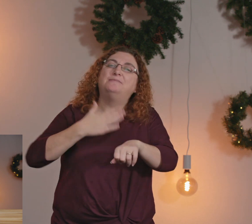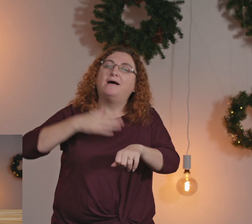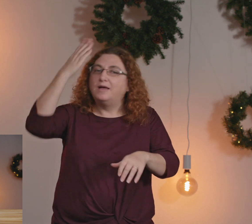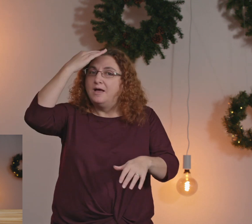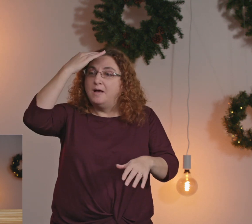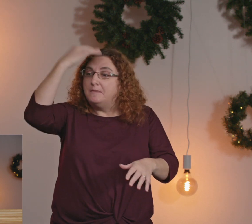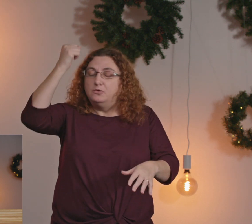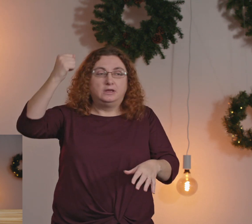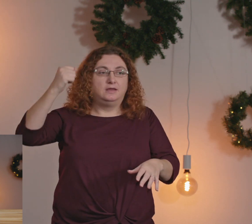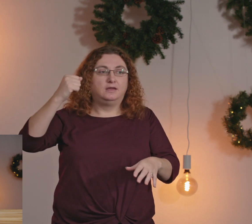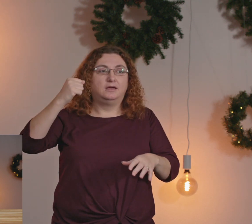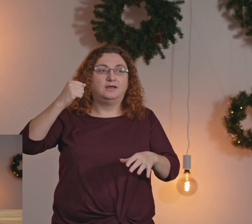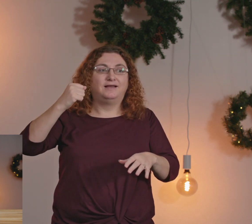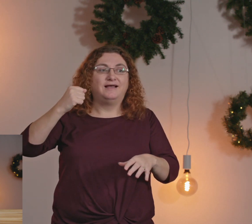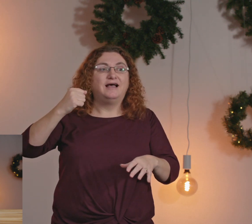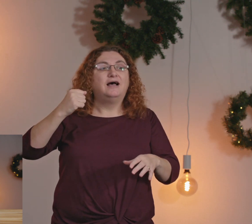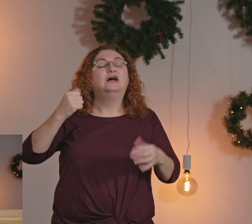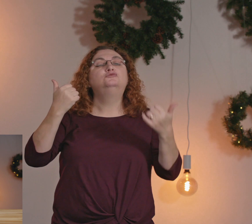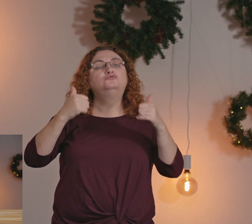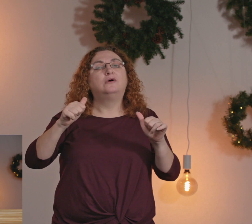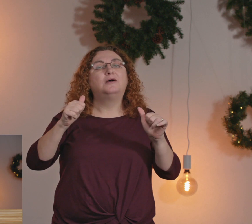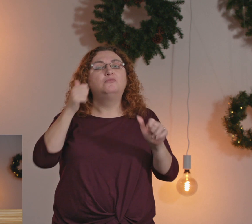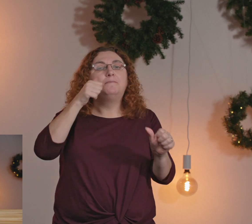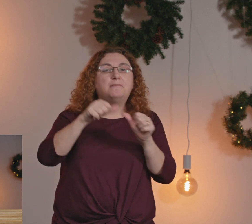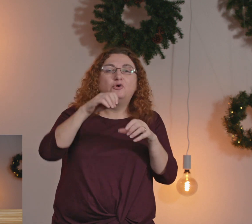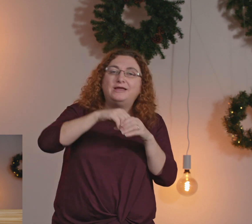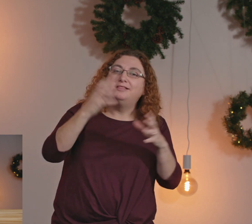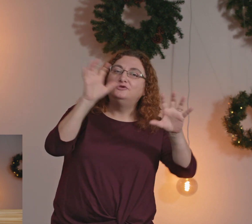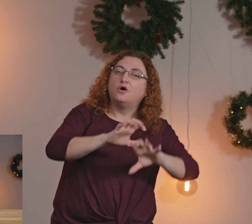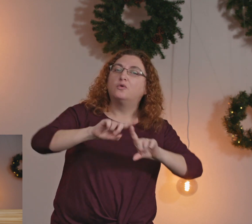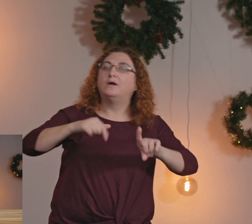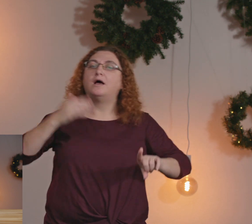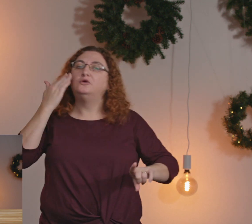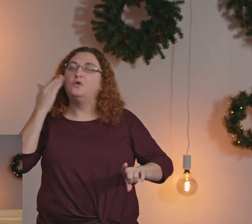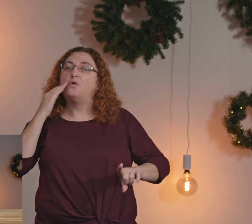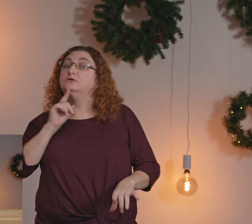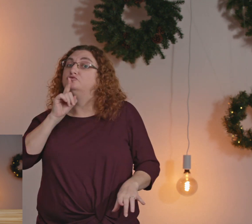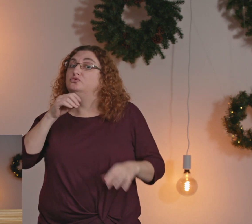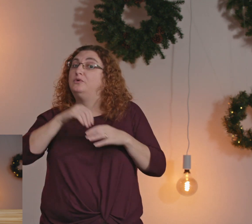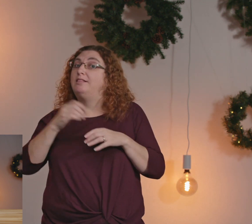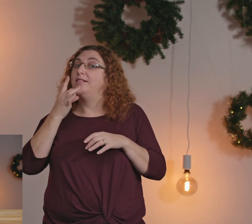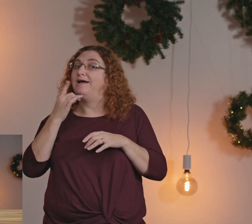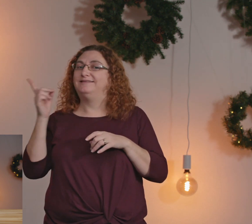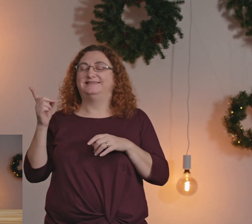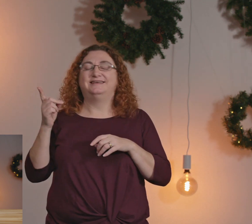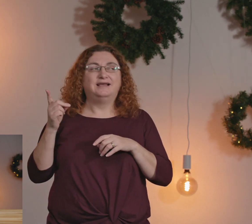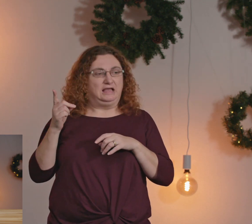try to remember in the dark what I know to be true in the light so that I don't stub my toe, so that I don't get hurt. Because in the dark, you